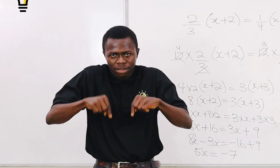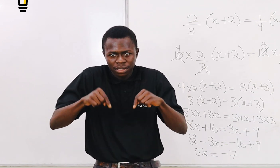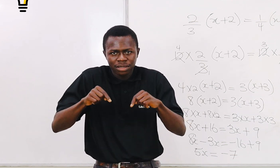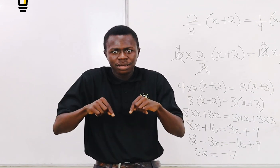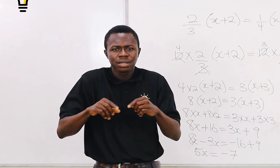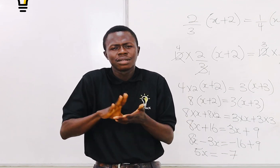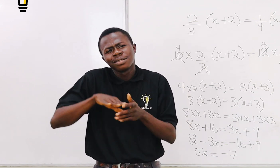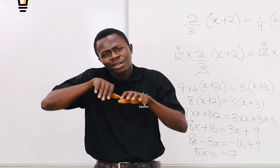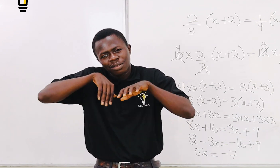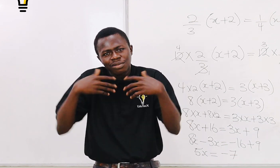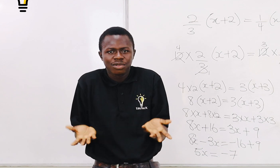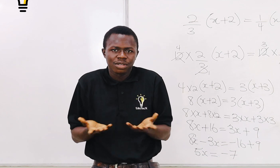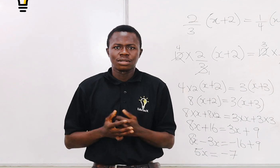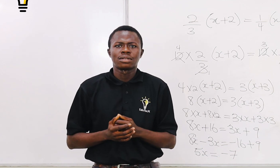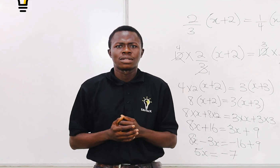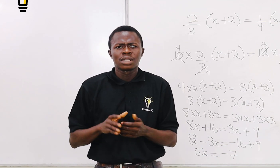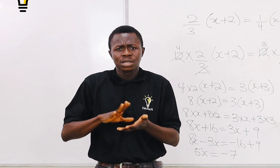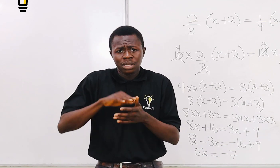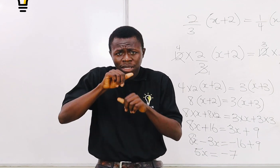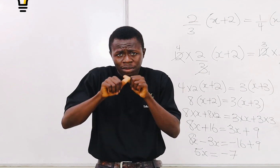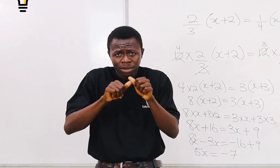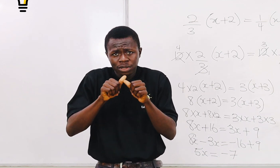So in today's lesson, what did we study about?